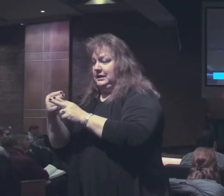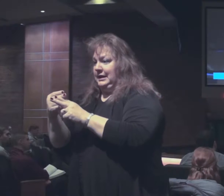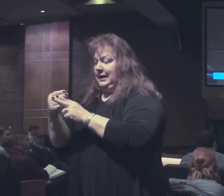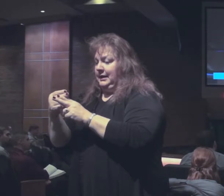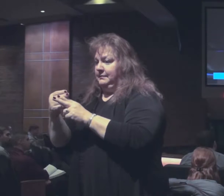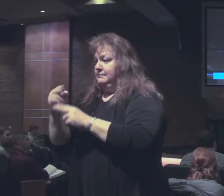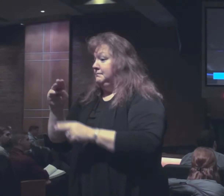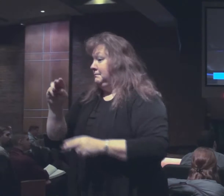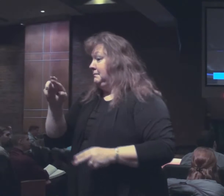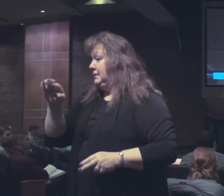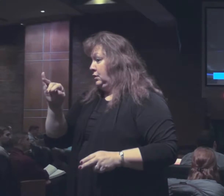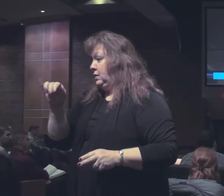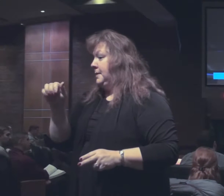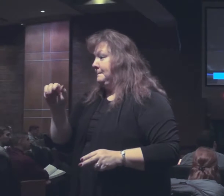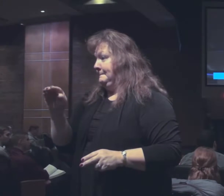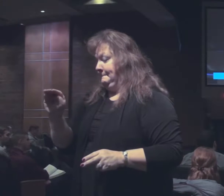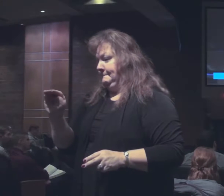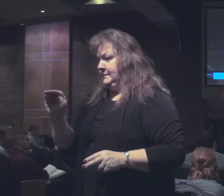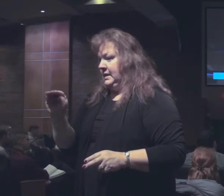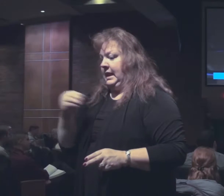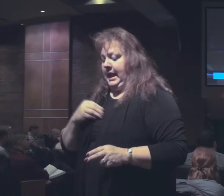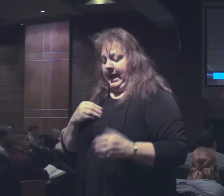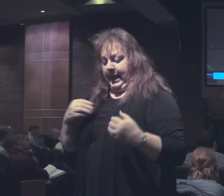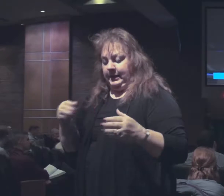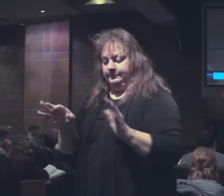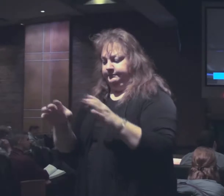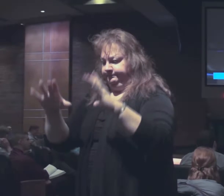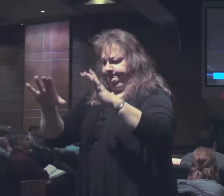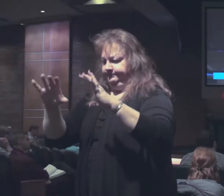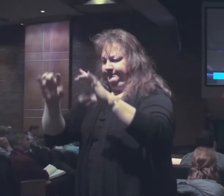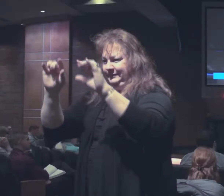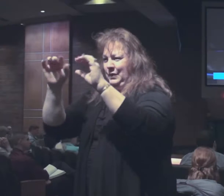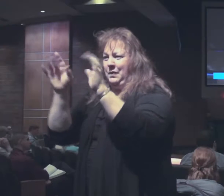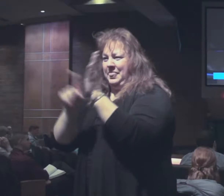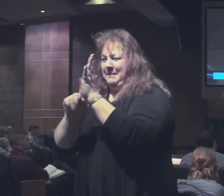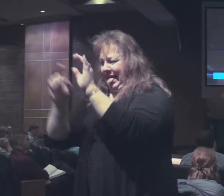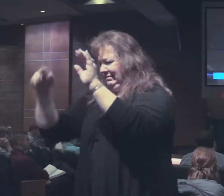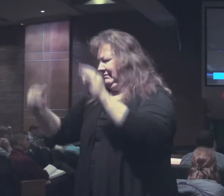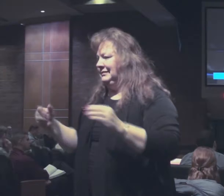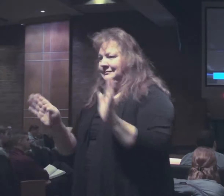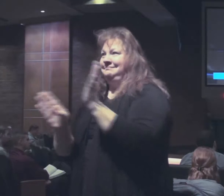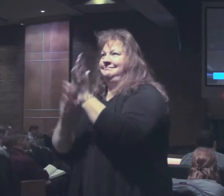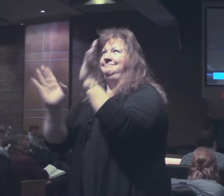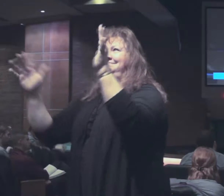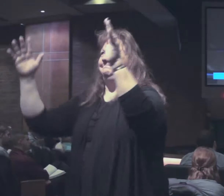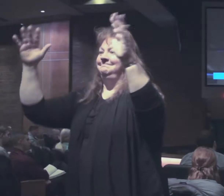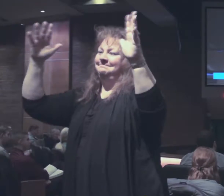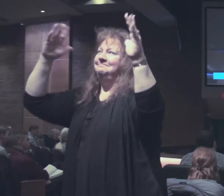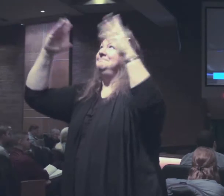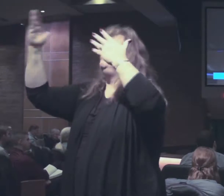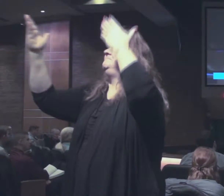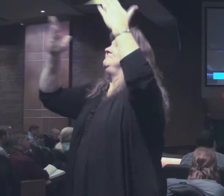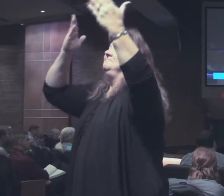out with timbrels and so on, singing of God's great victories.